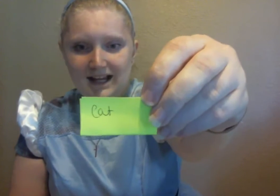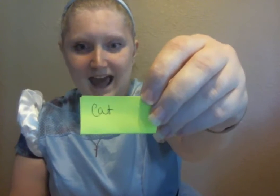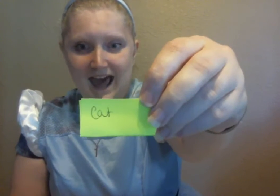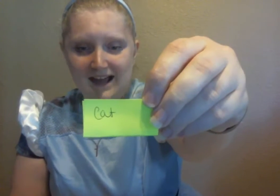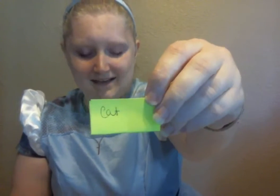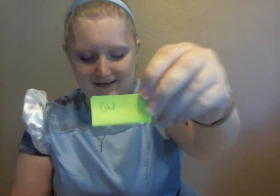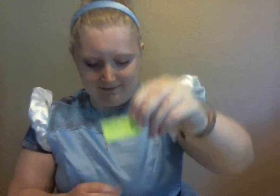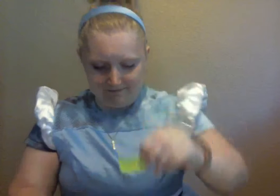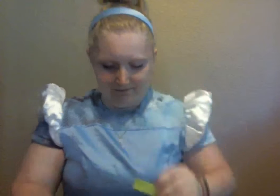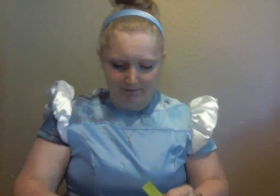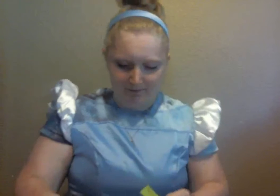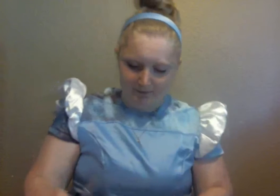Cat.